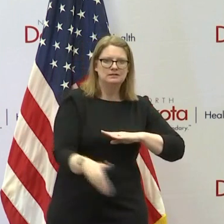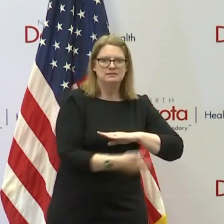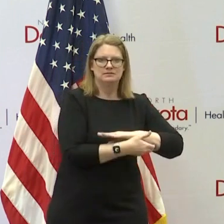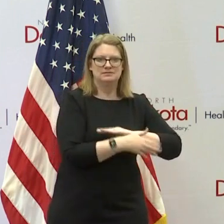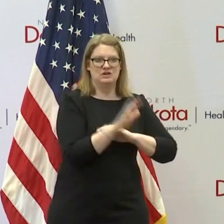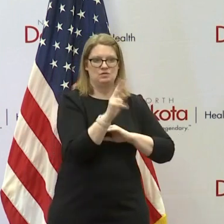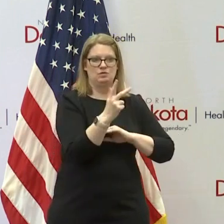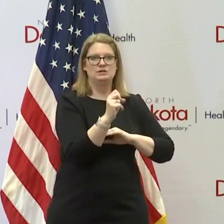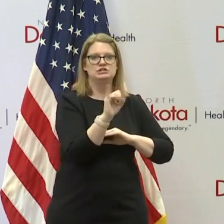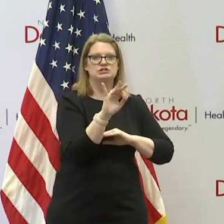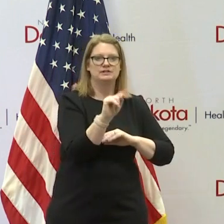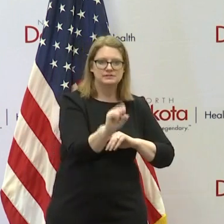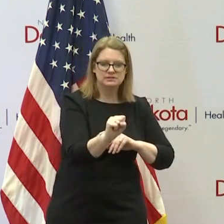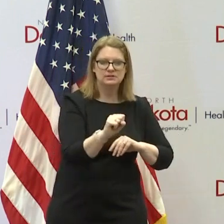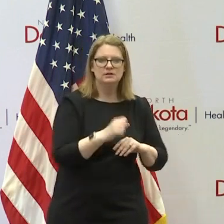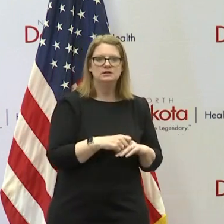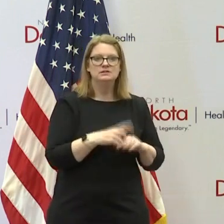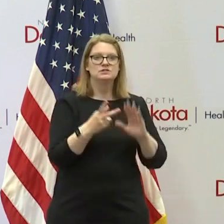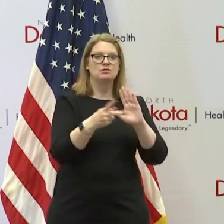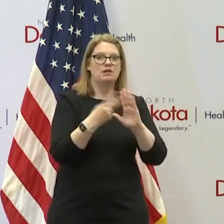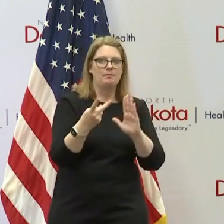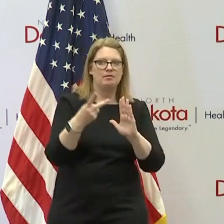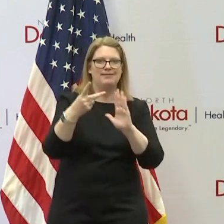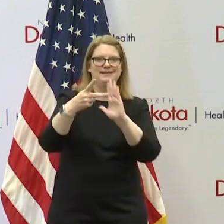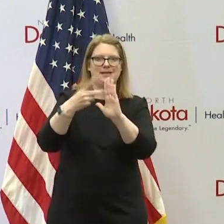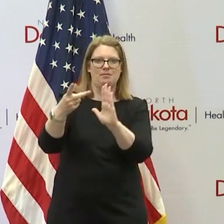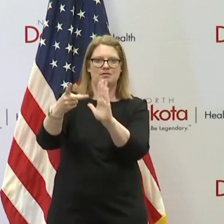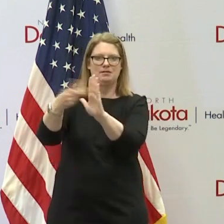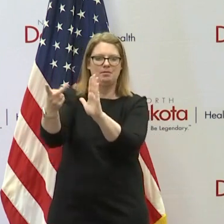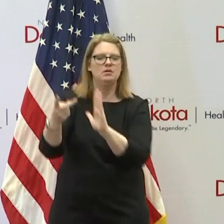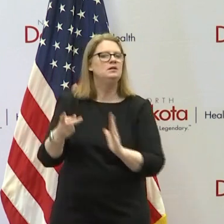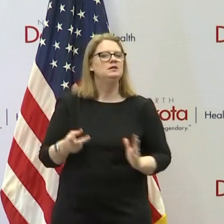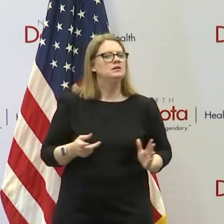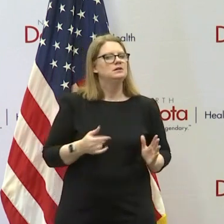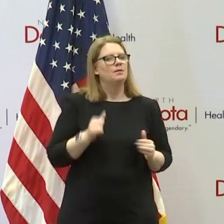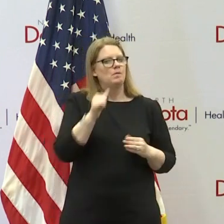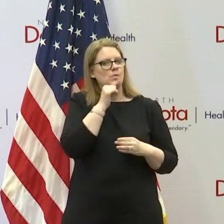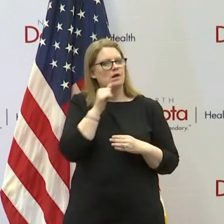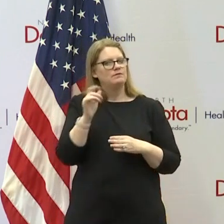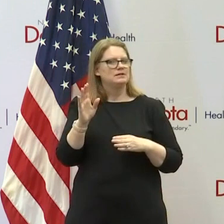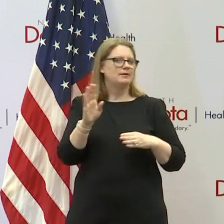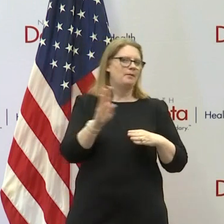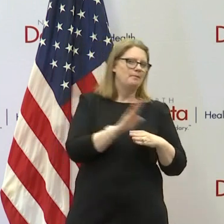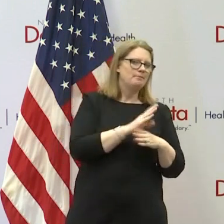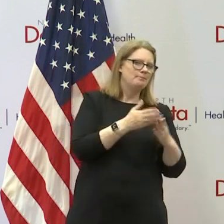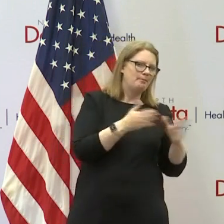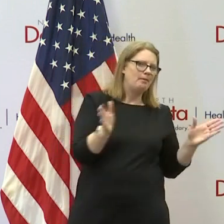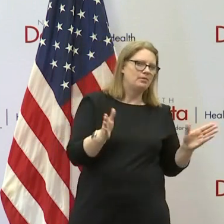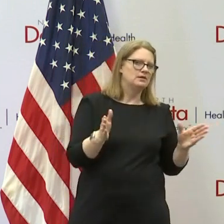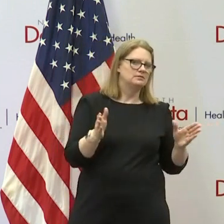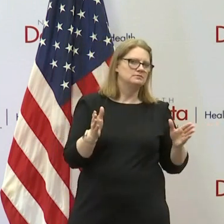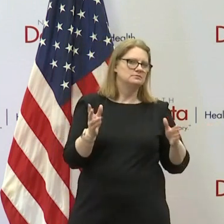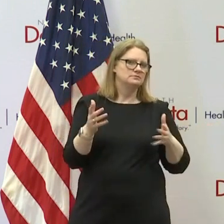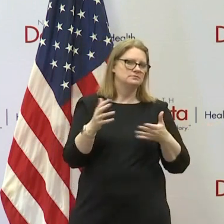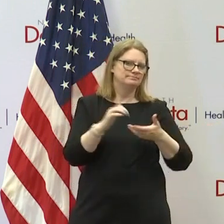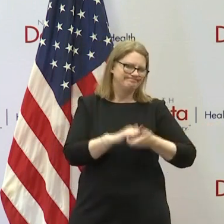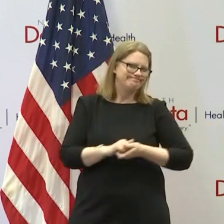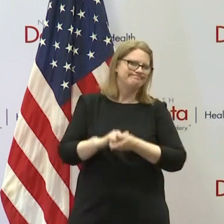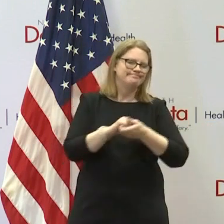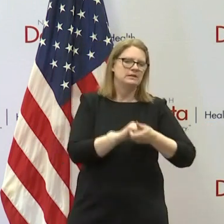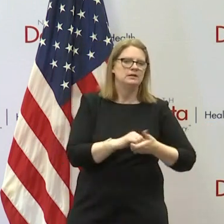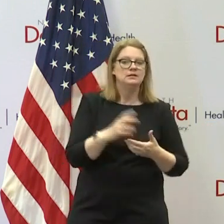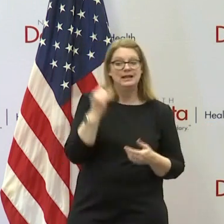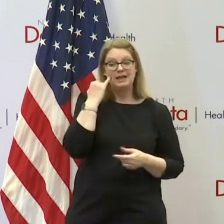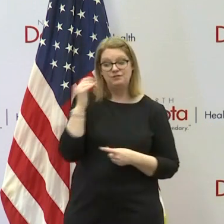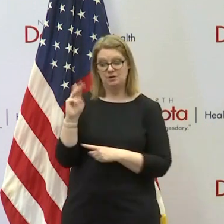double again and then double beyond that, it's going to take some private-public partnerships. In most other states, I mean,